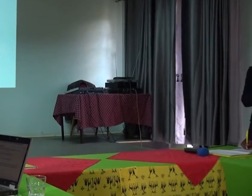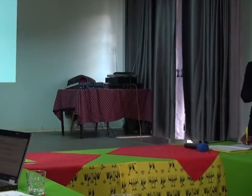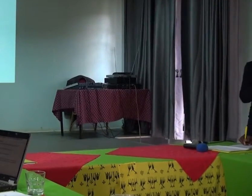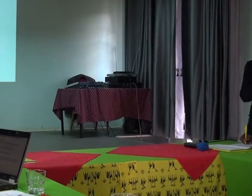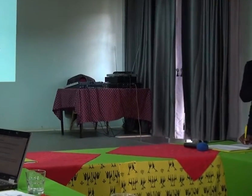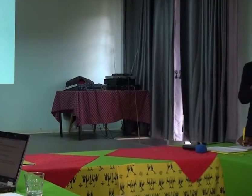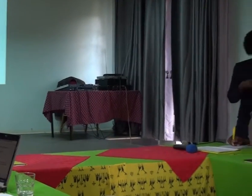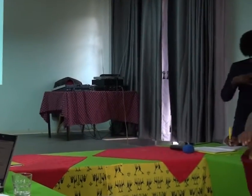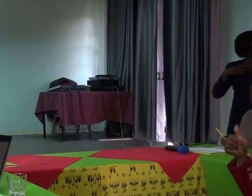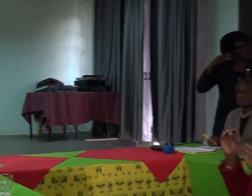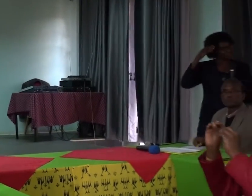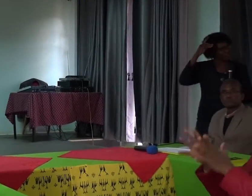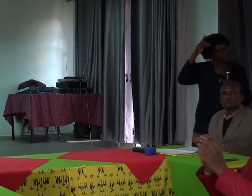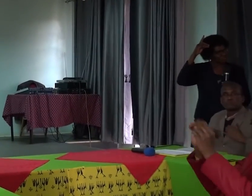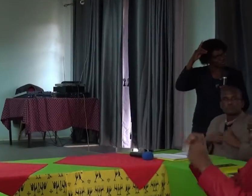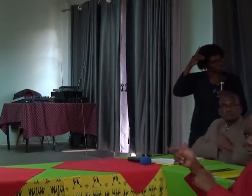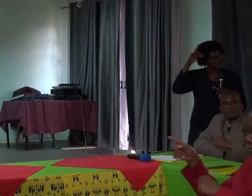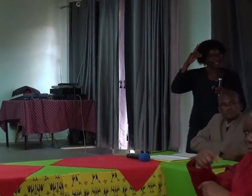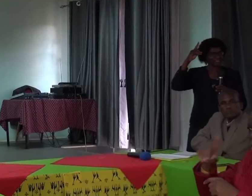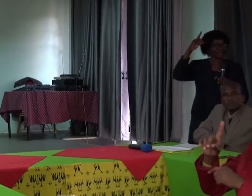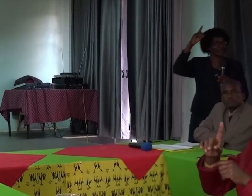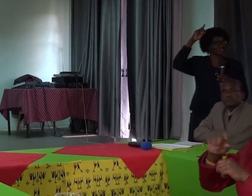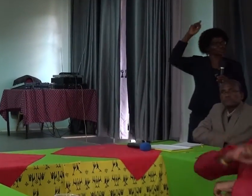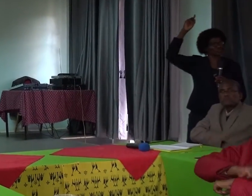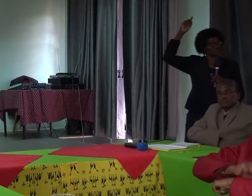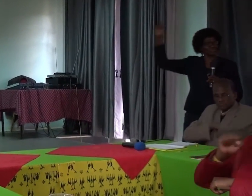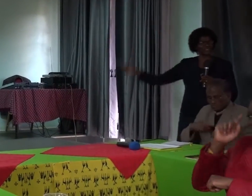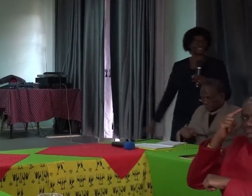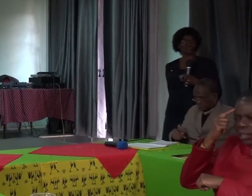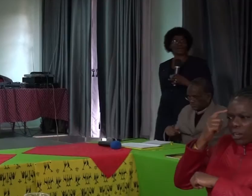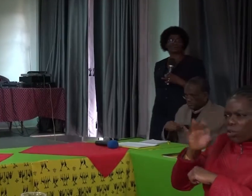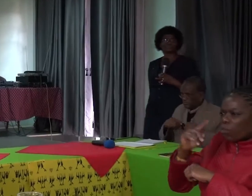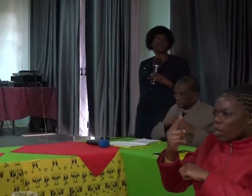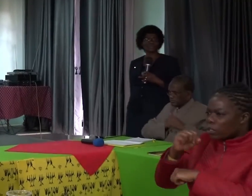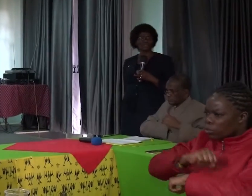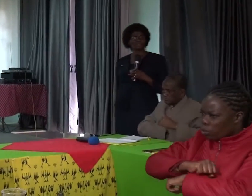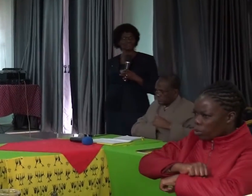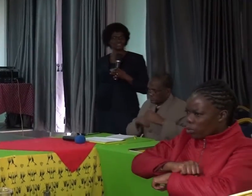among teachers in that one school. You can think of one school, you move with it in your